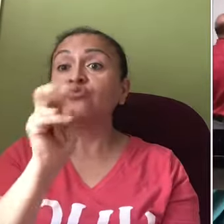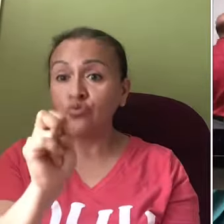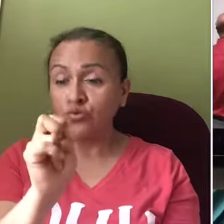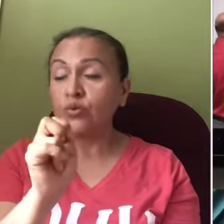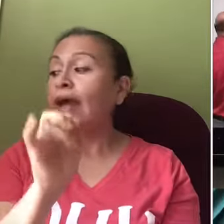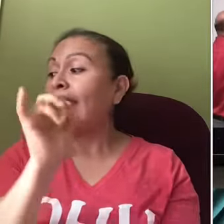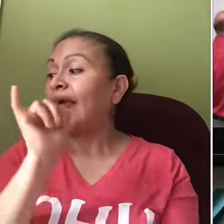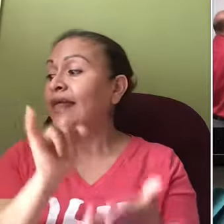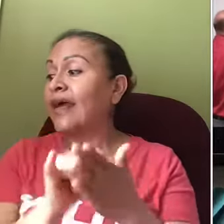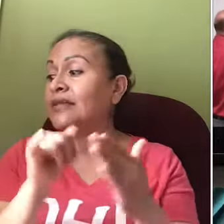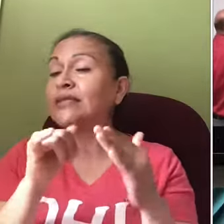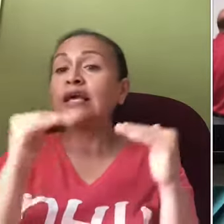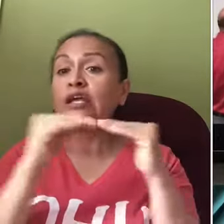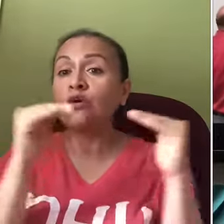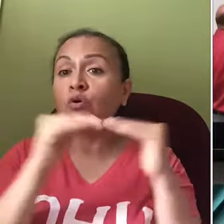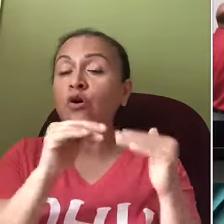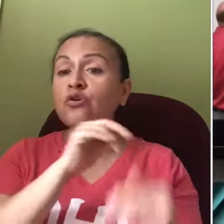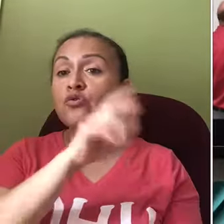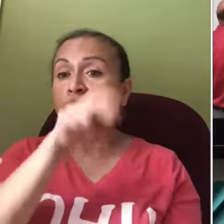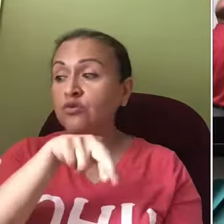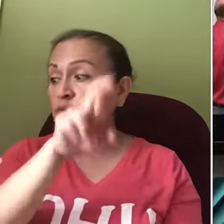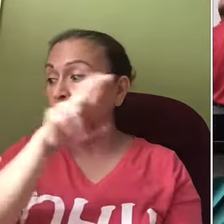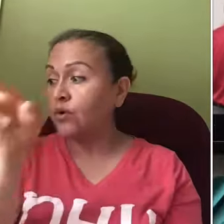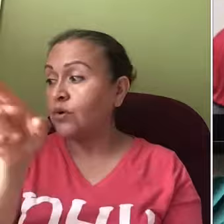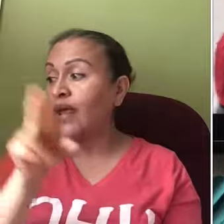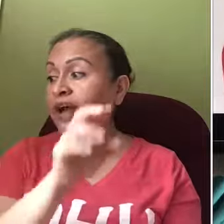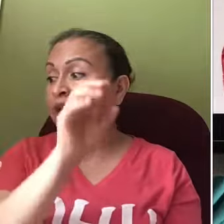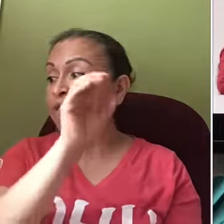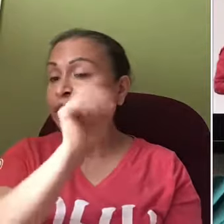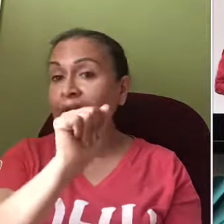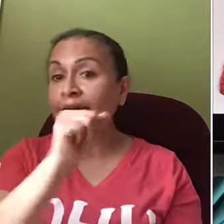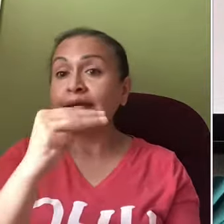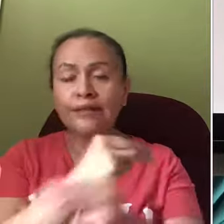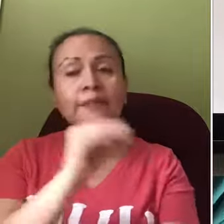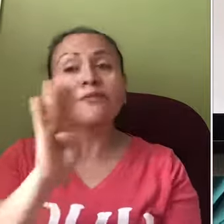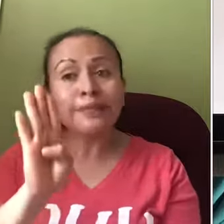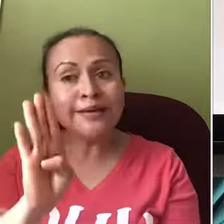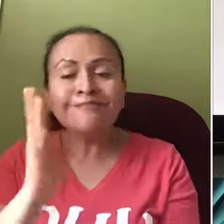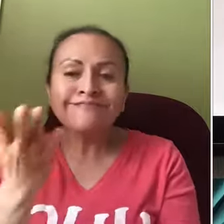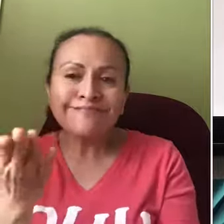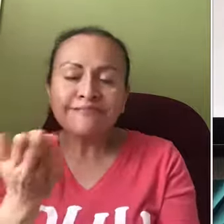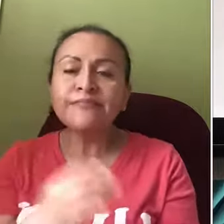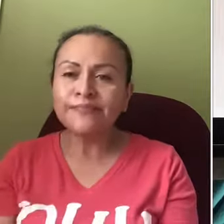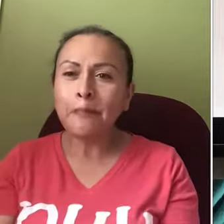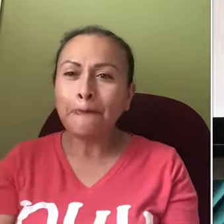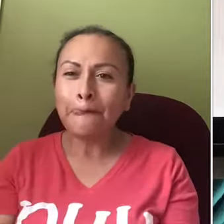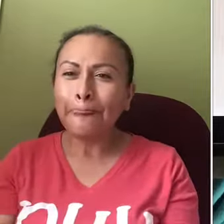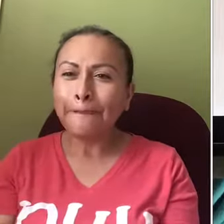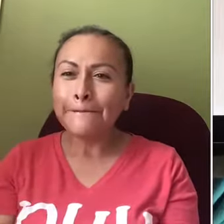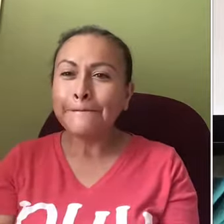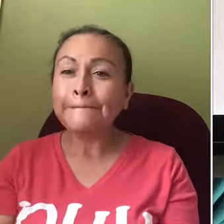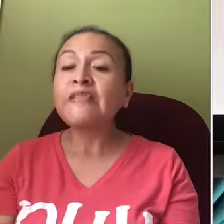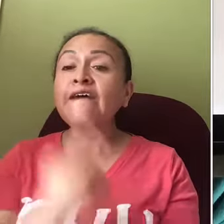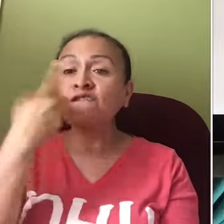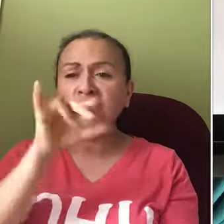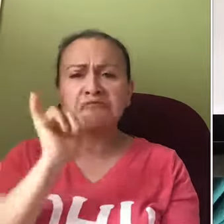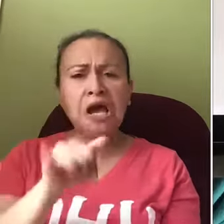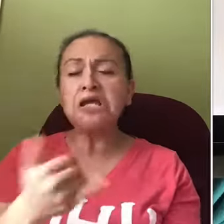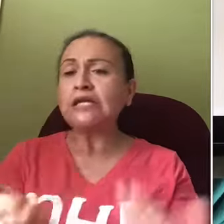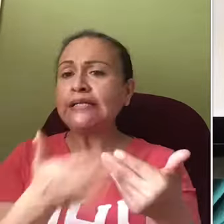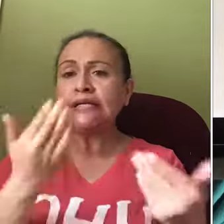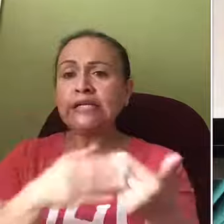is equal to the square root of A times B. Okay? Or the height, the altitude, whatever you want to call it. So for this, that one's pretty